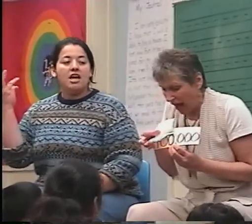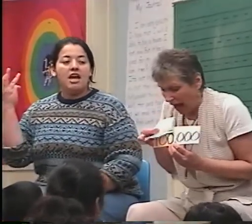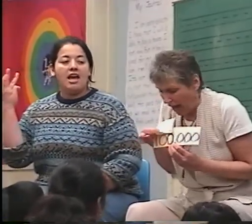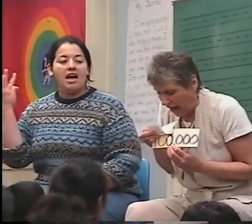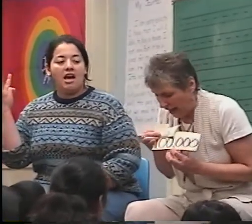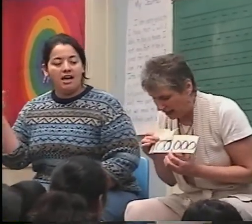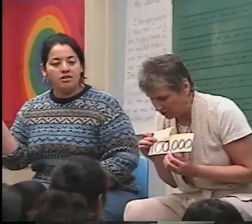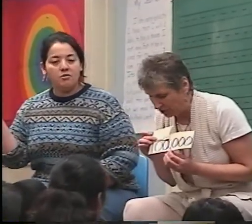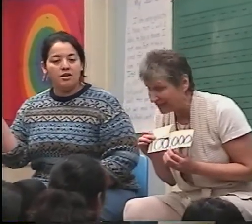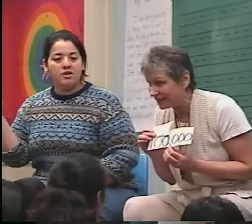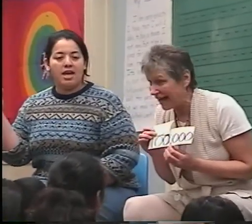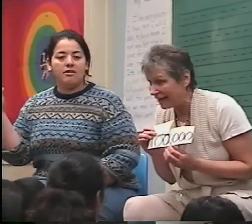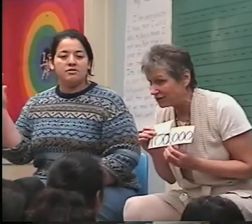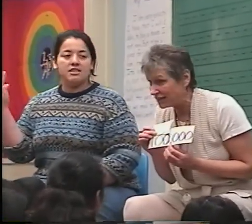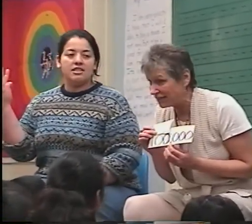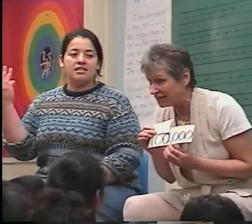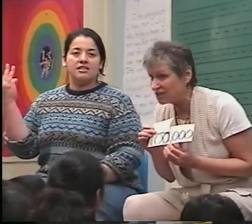10,000,